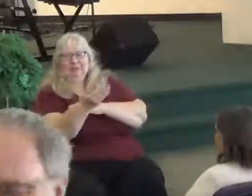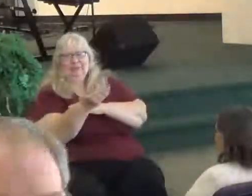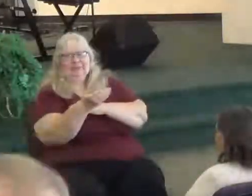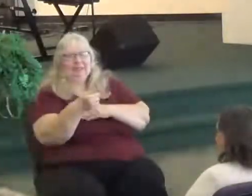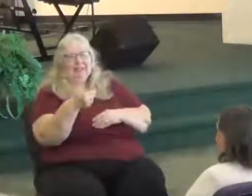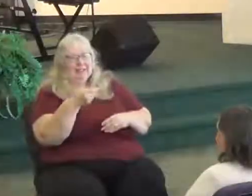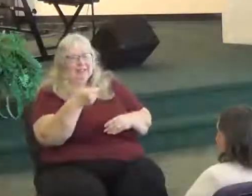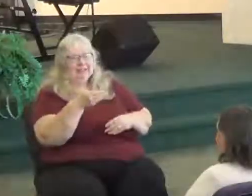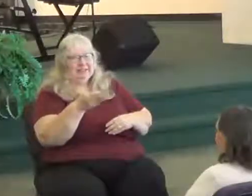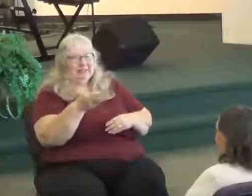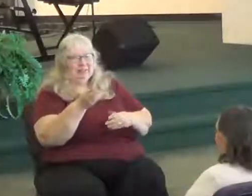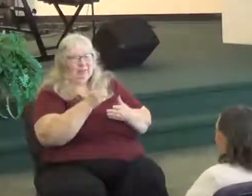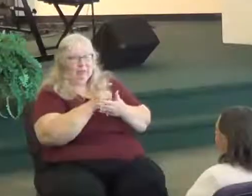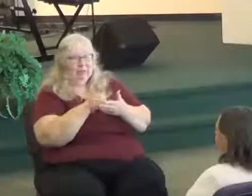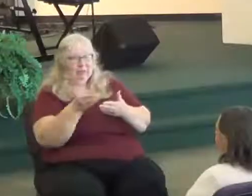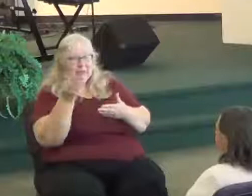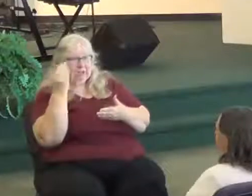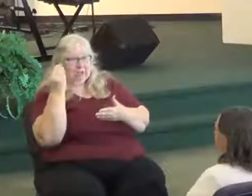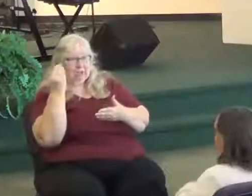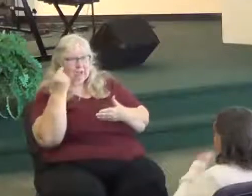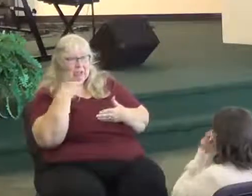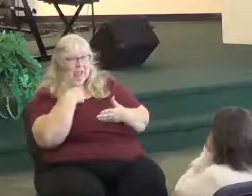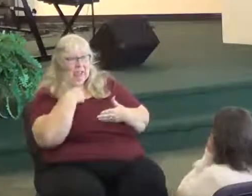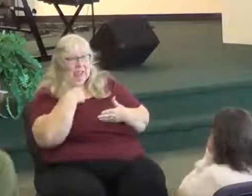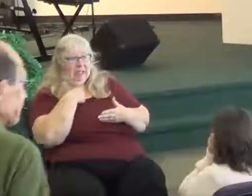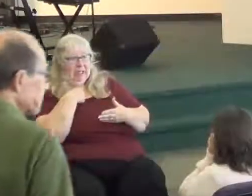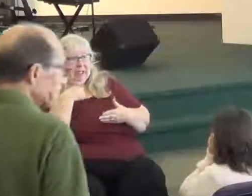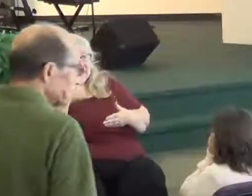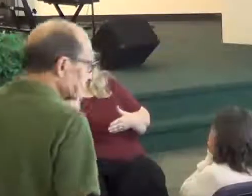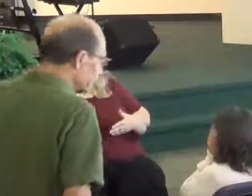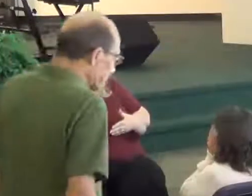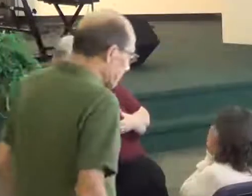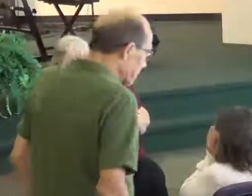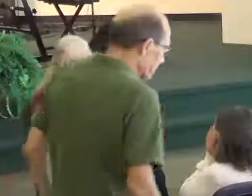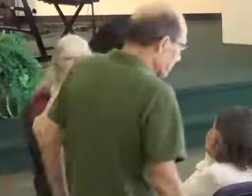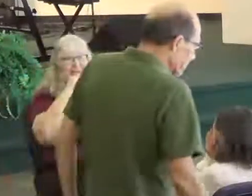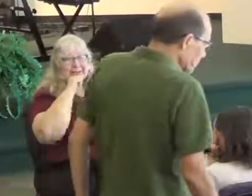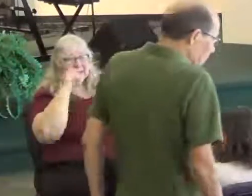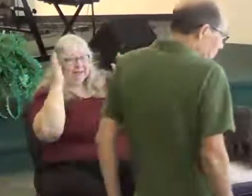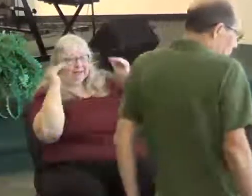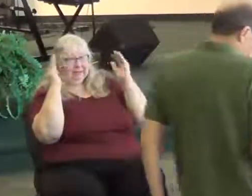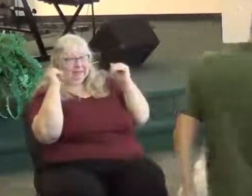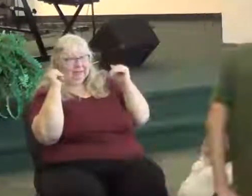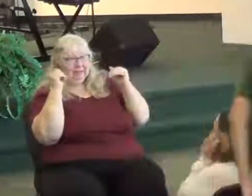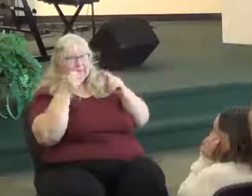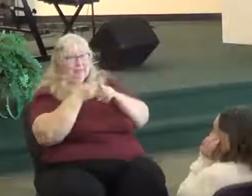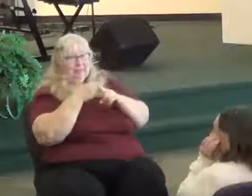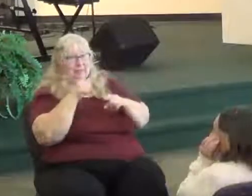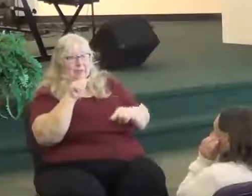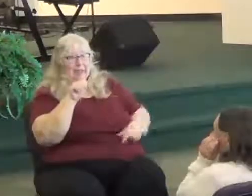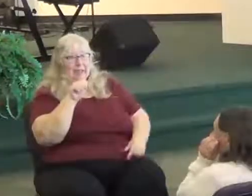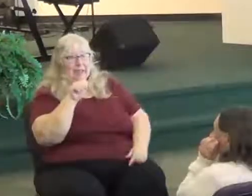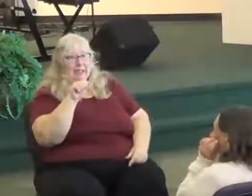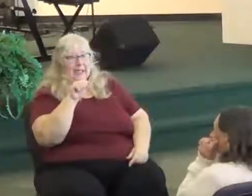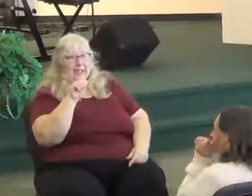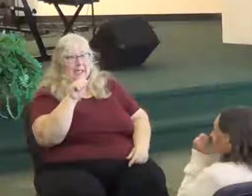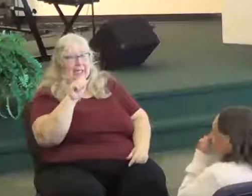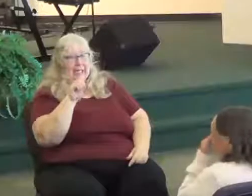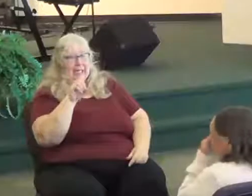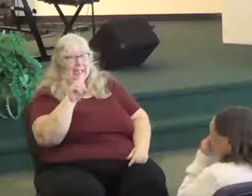Several weeks ago, I got an unexpected call, and it was from Adam Nelson.